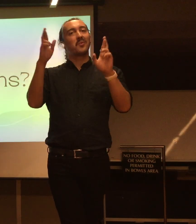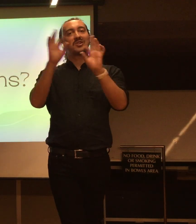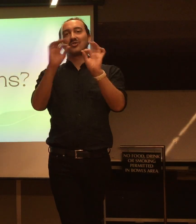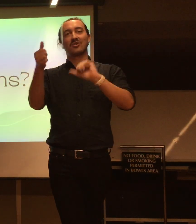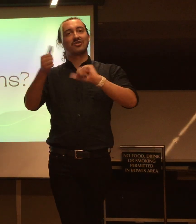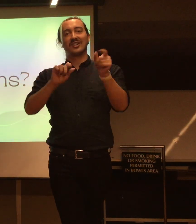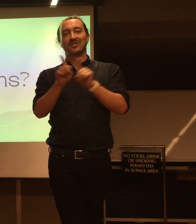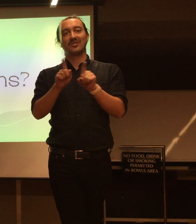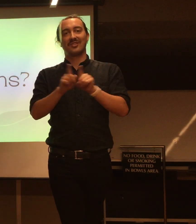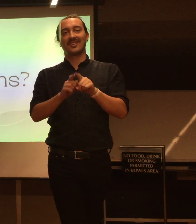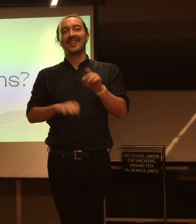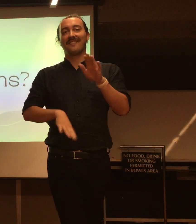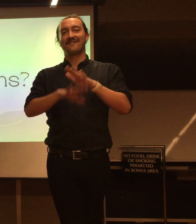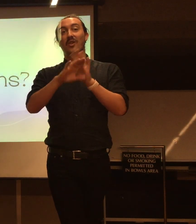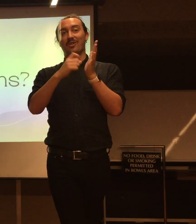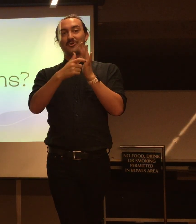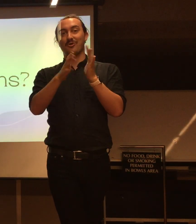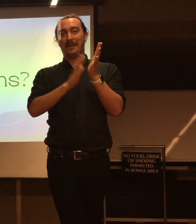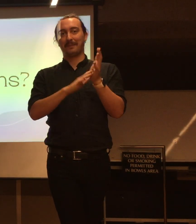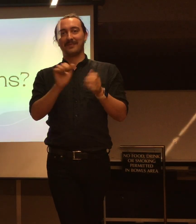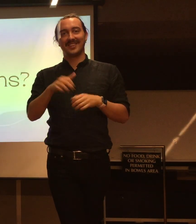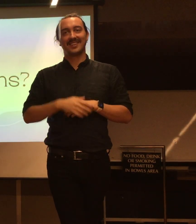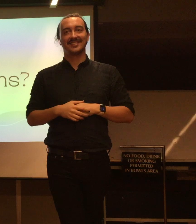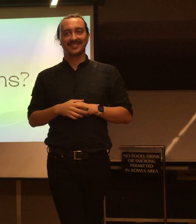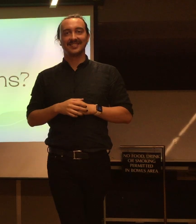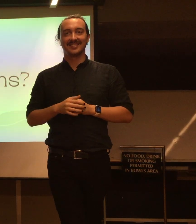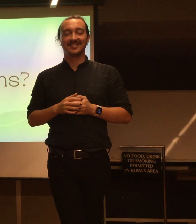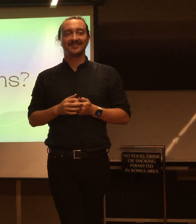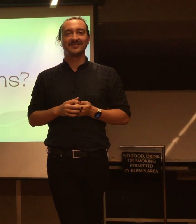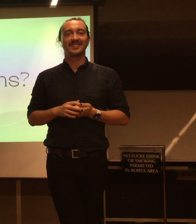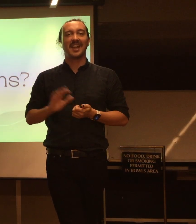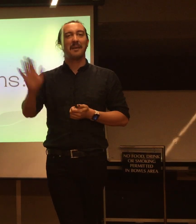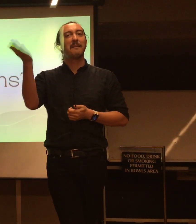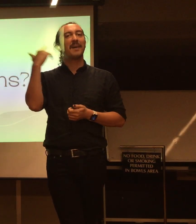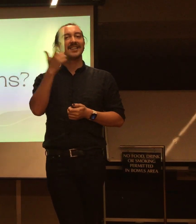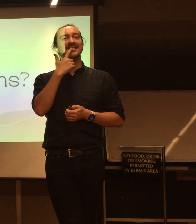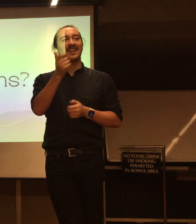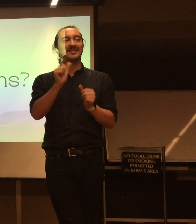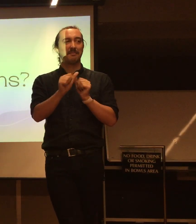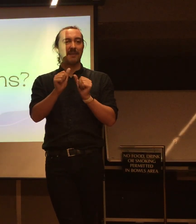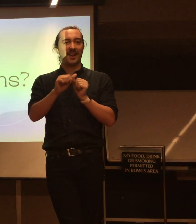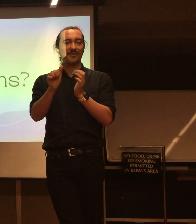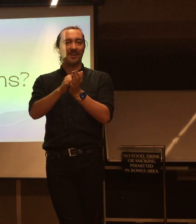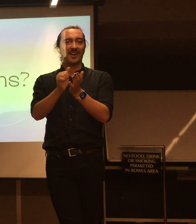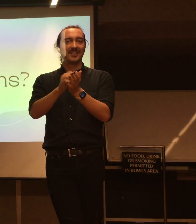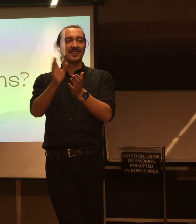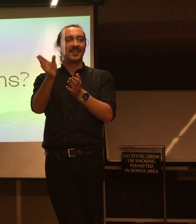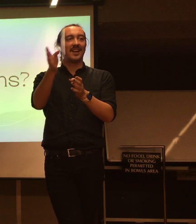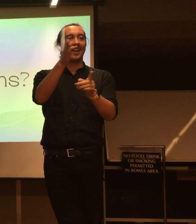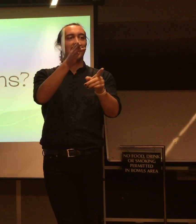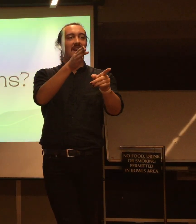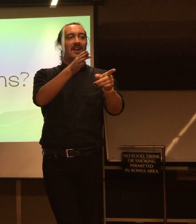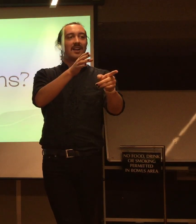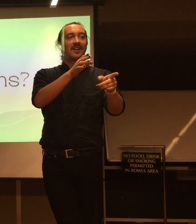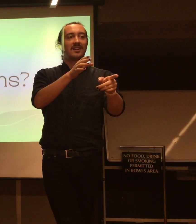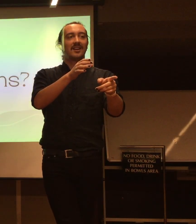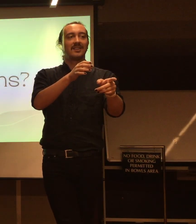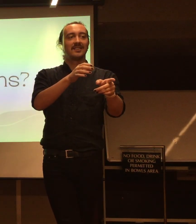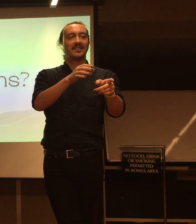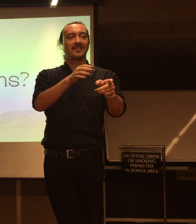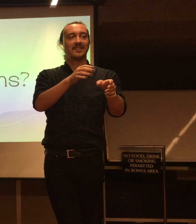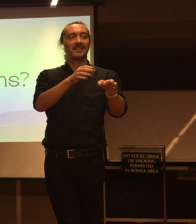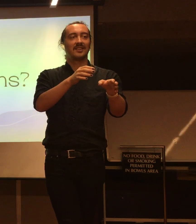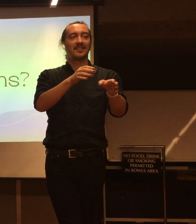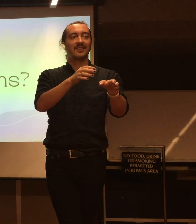Yeah, full cream, you're saying. Yeah, it used to taste much better. Absolutely. Yeah, we've got